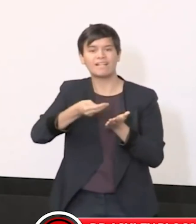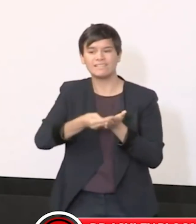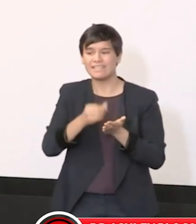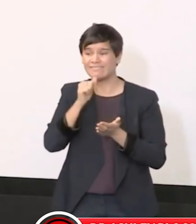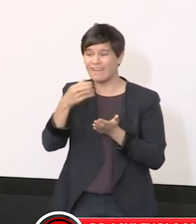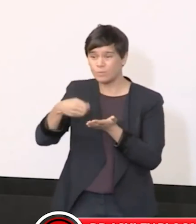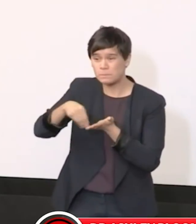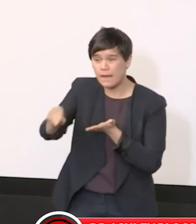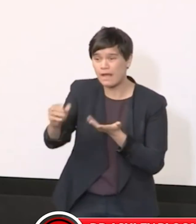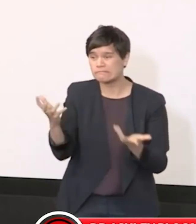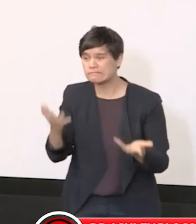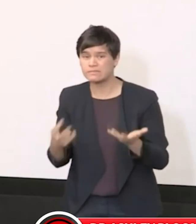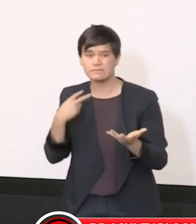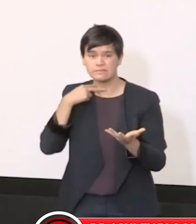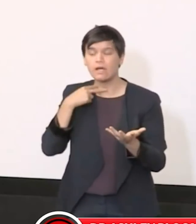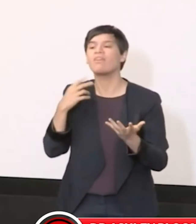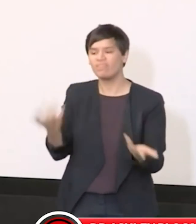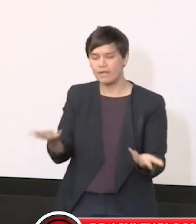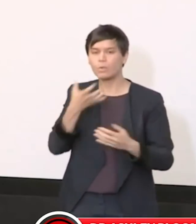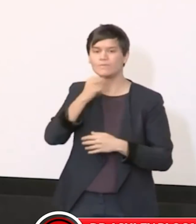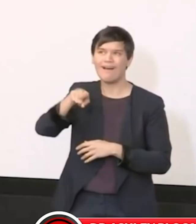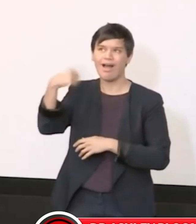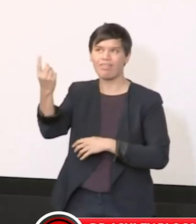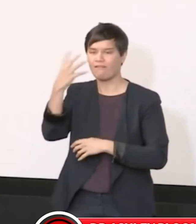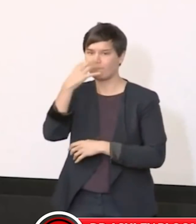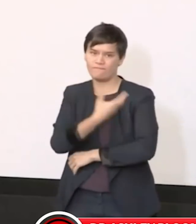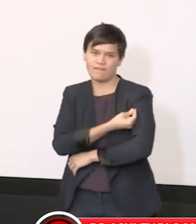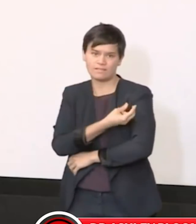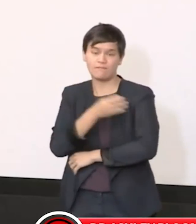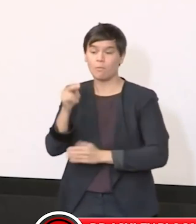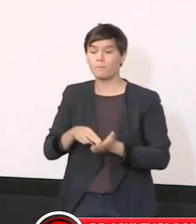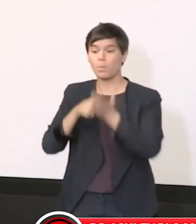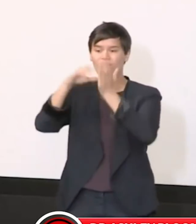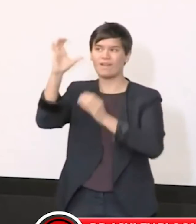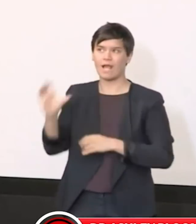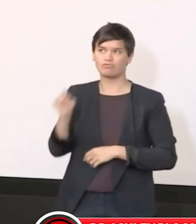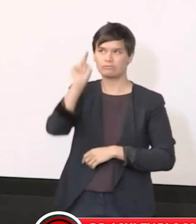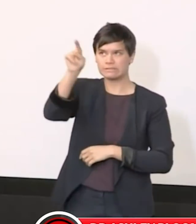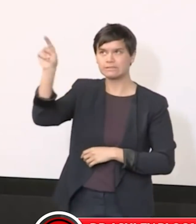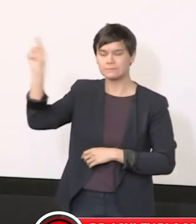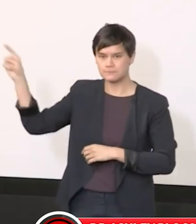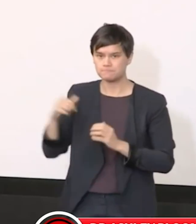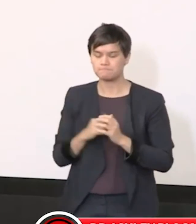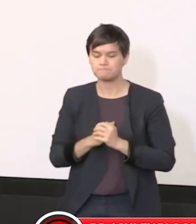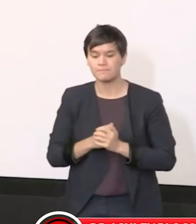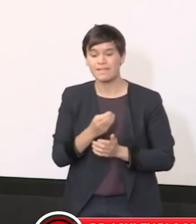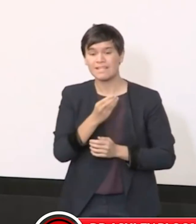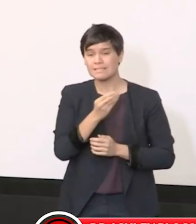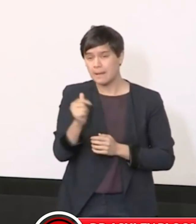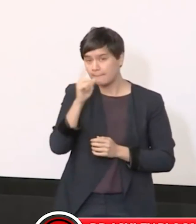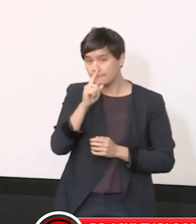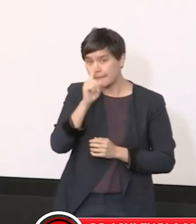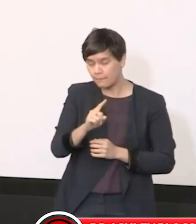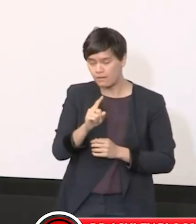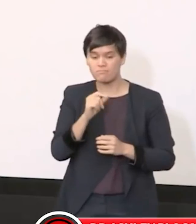people as possible be vaccinated, particularly those who are at high risk from complications of influenza, that is those over